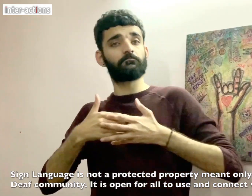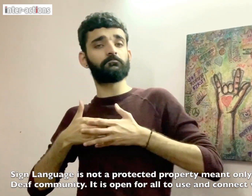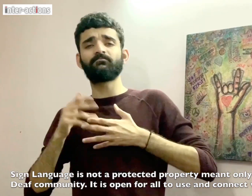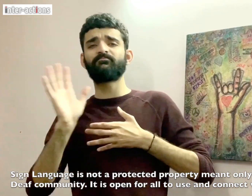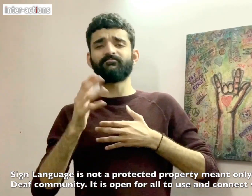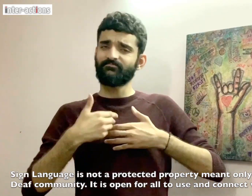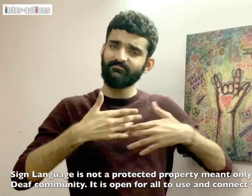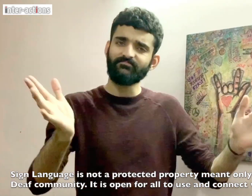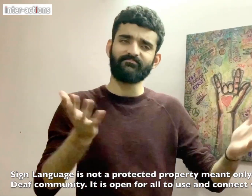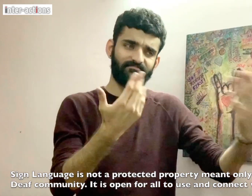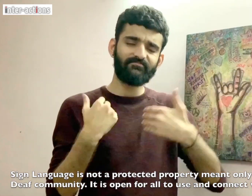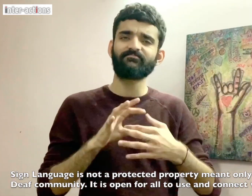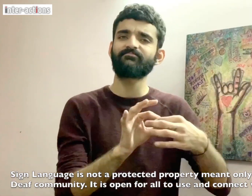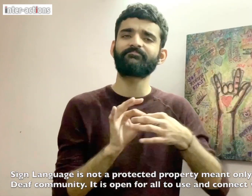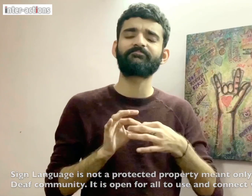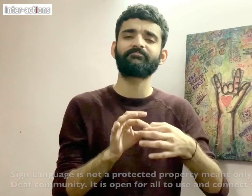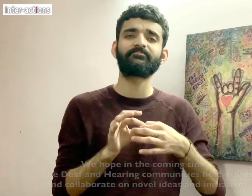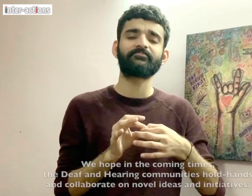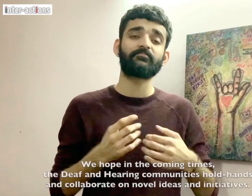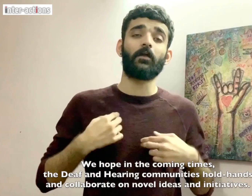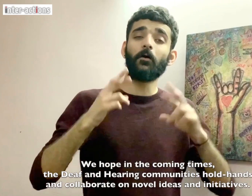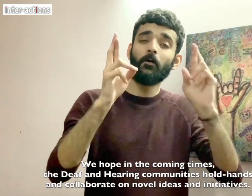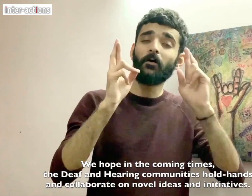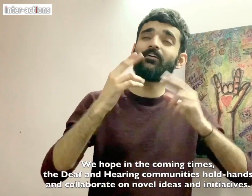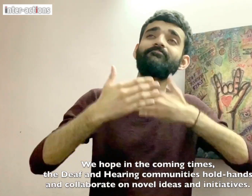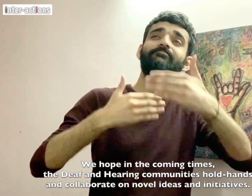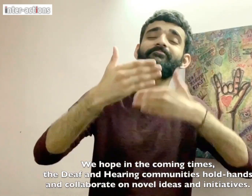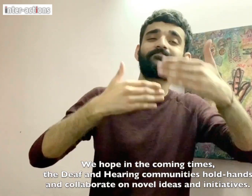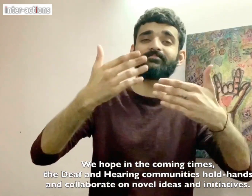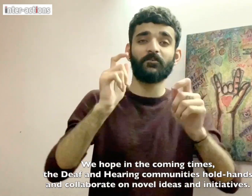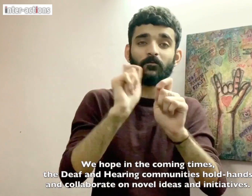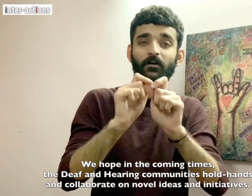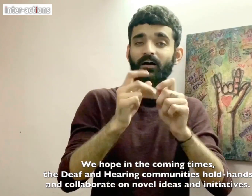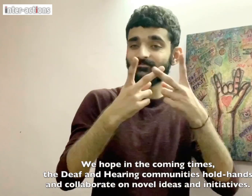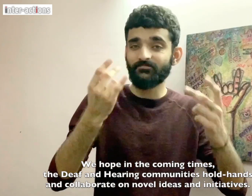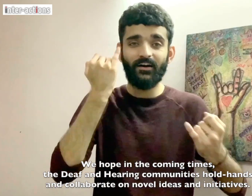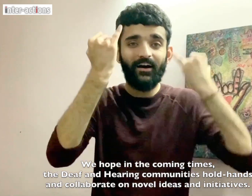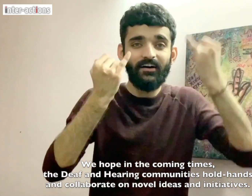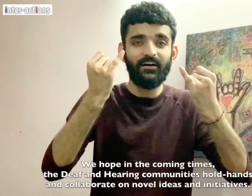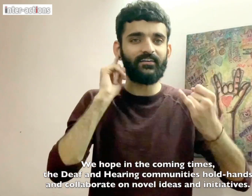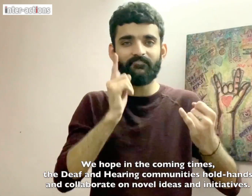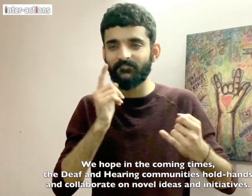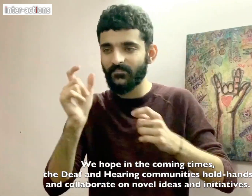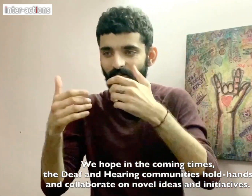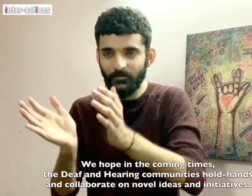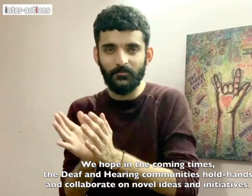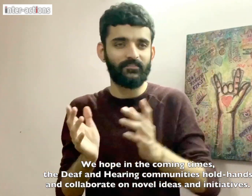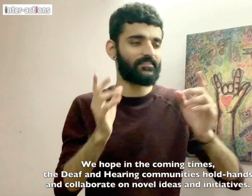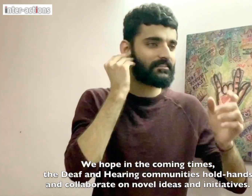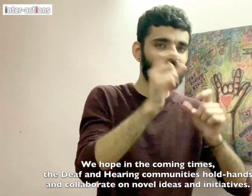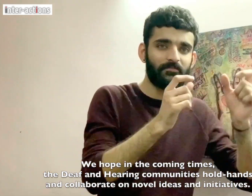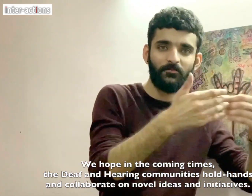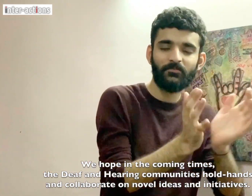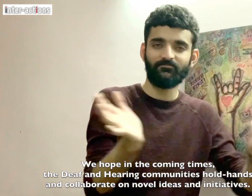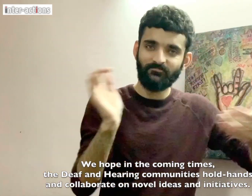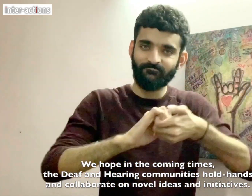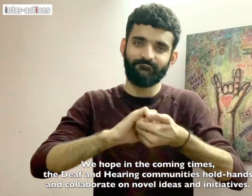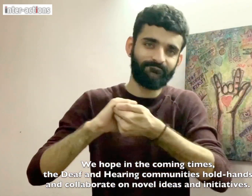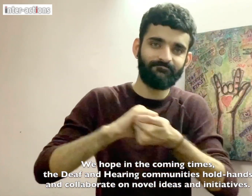for the deaf community. It's open for all to use and connect with us. We hope in the coming times the deaf and the hearing communities hold hands and collaborate on novel ideas